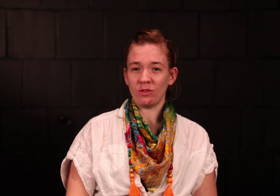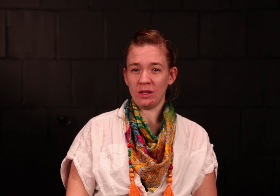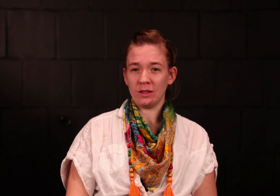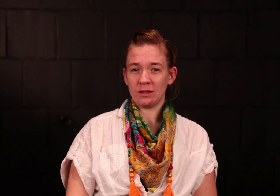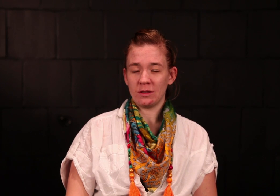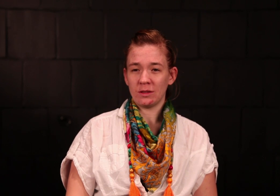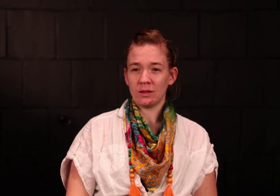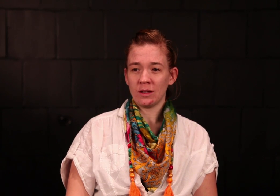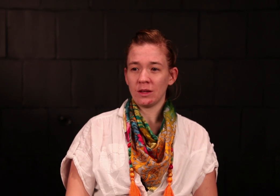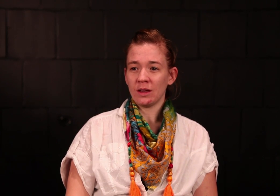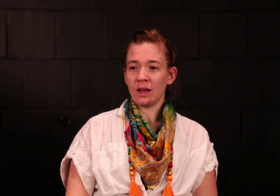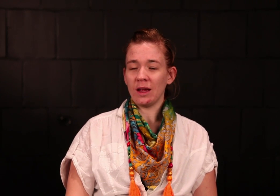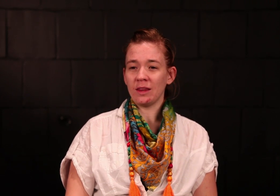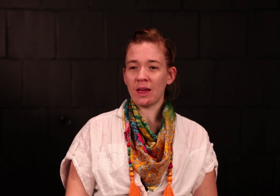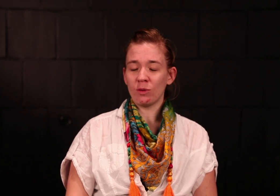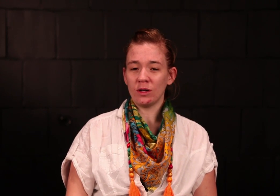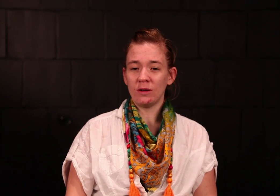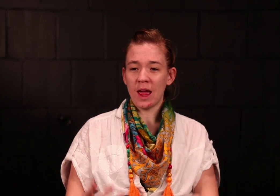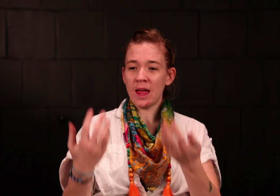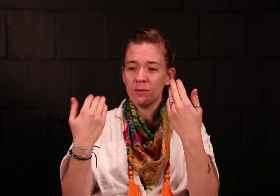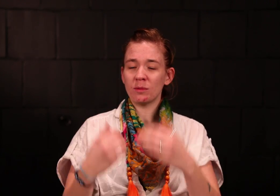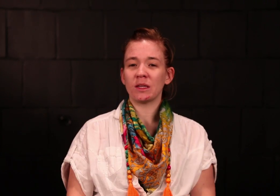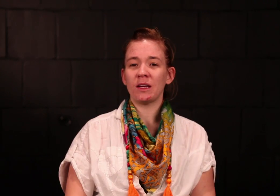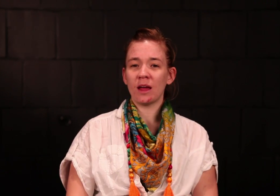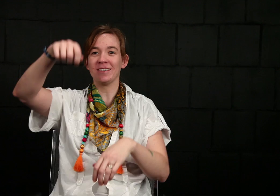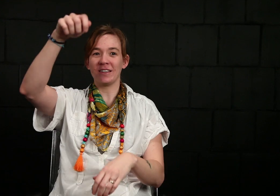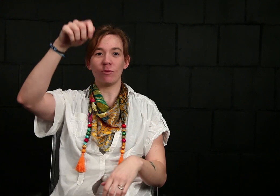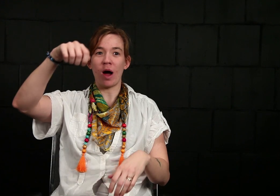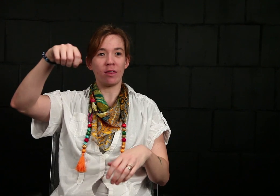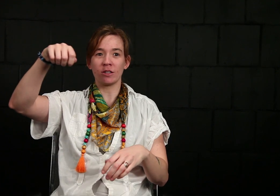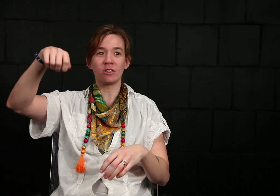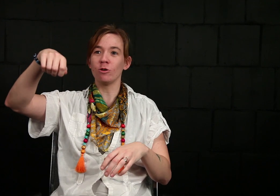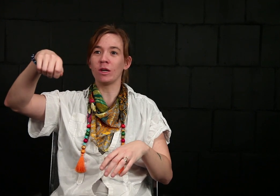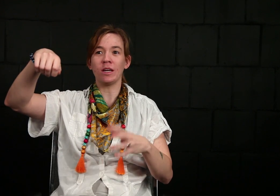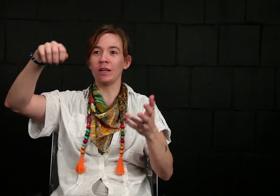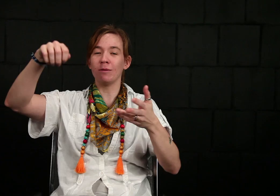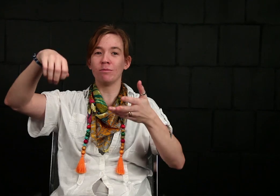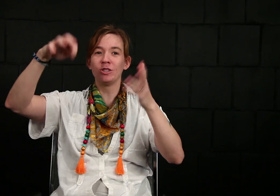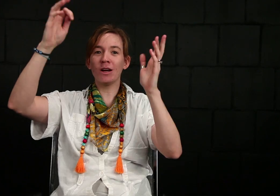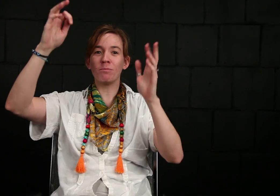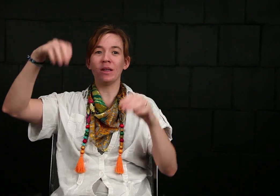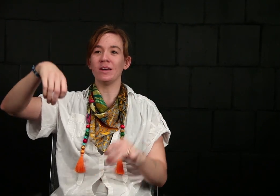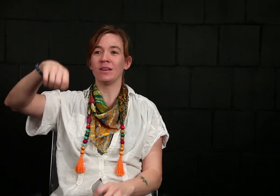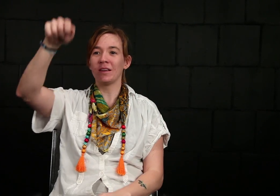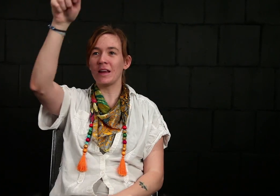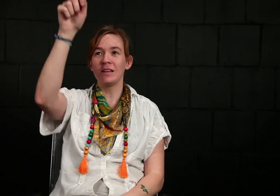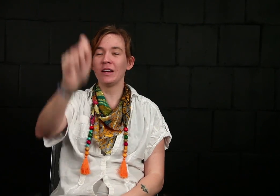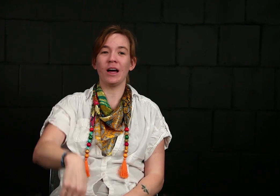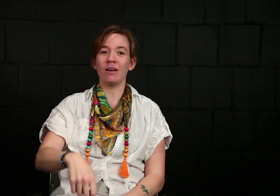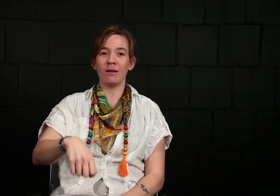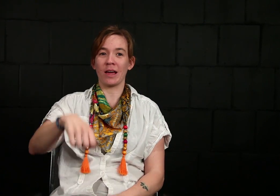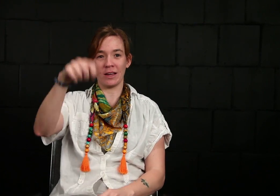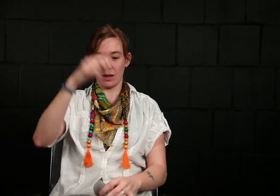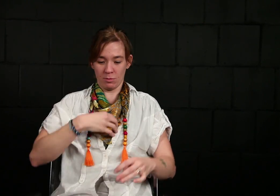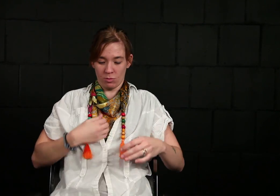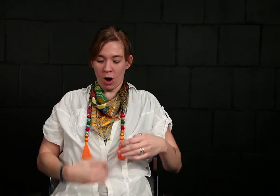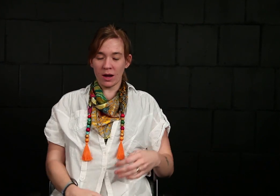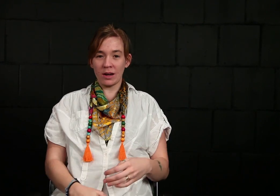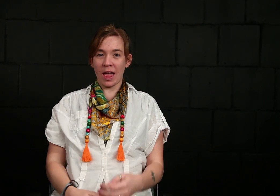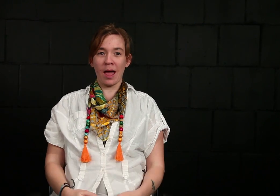feet. And they would hang them upside down while they're still kicking and jumping. They'd gut them, like cut them right in the